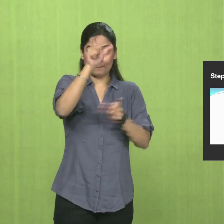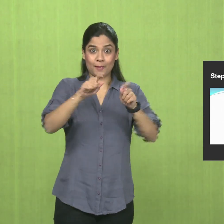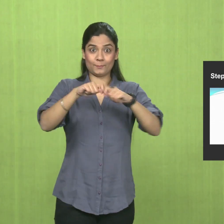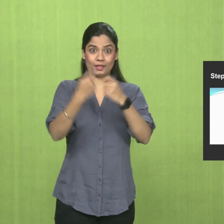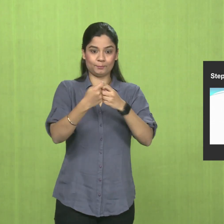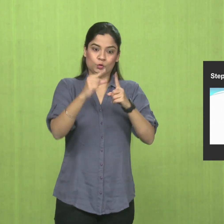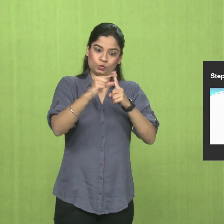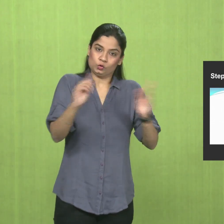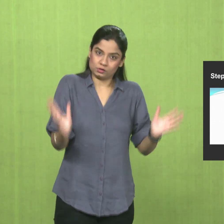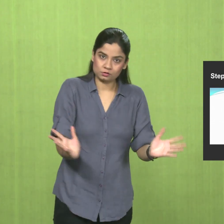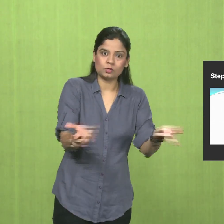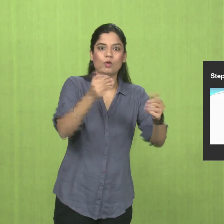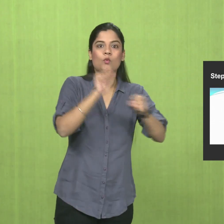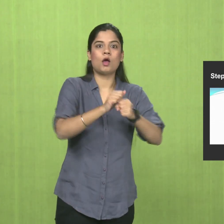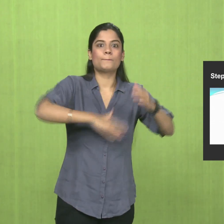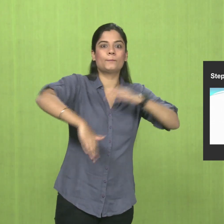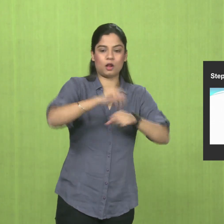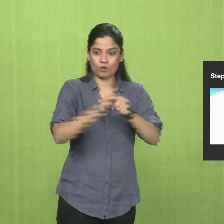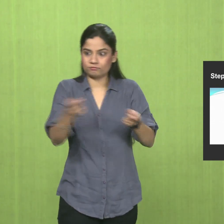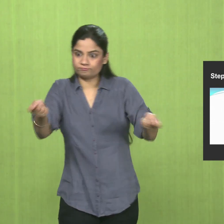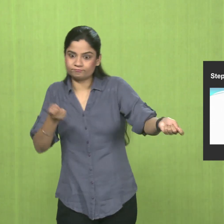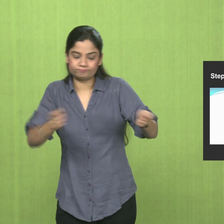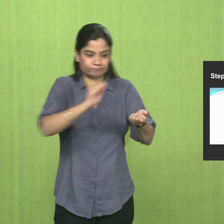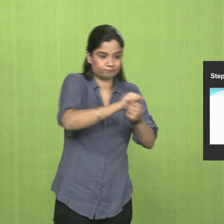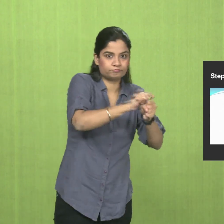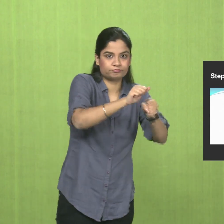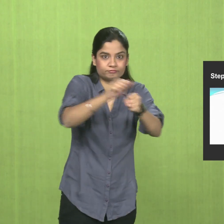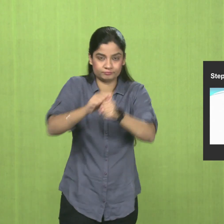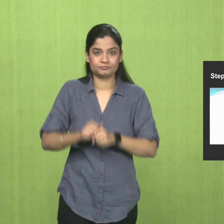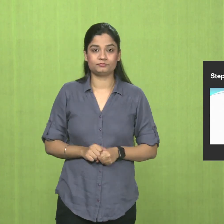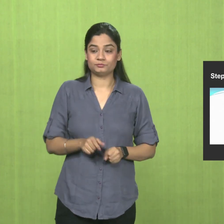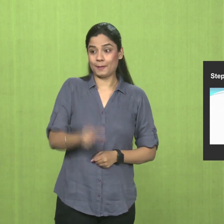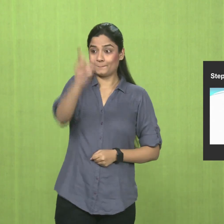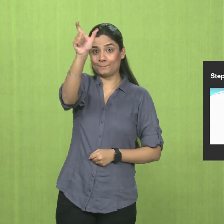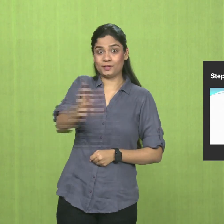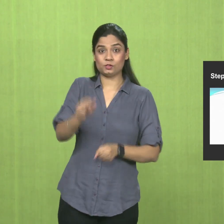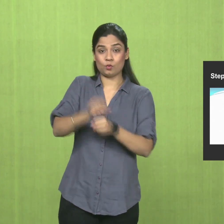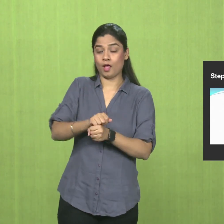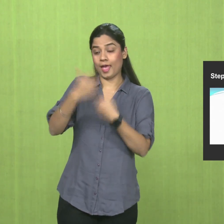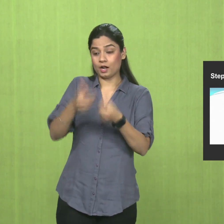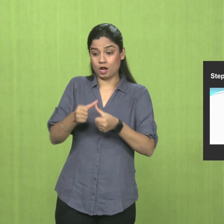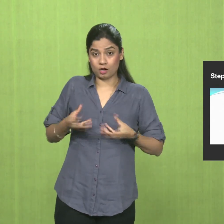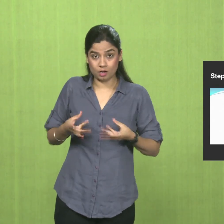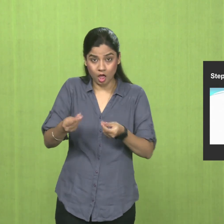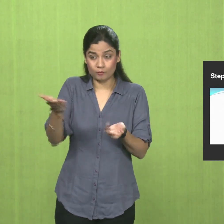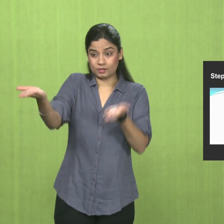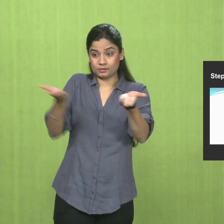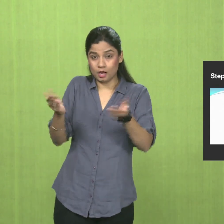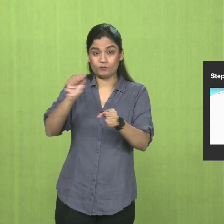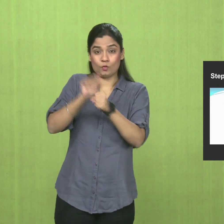executing the planning is organizing. Different works.